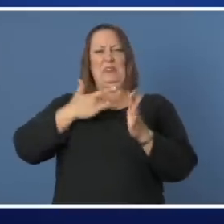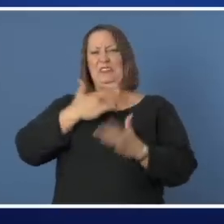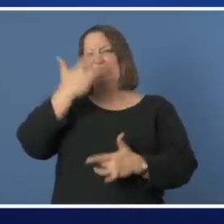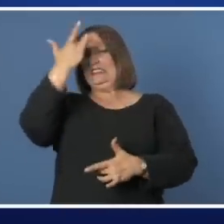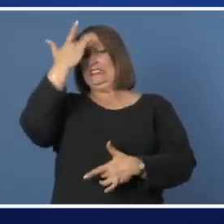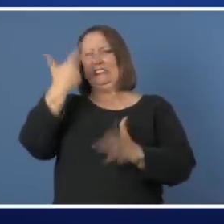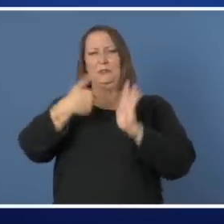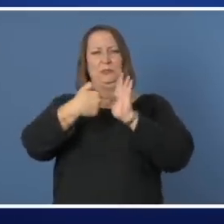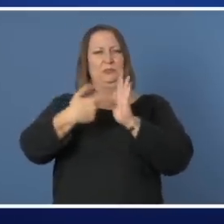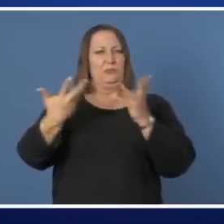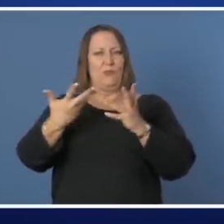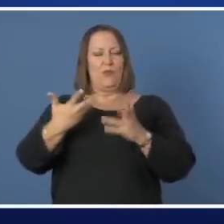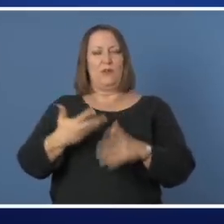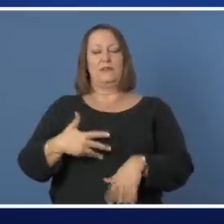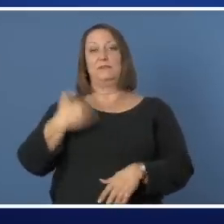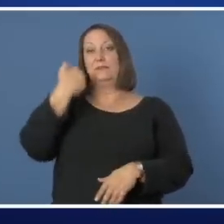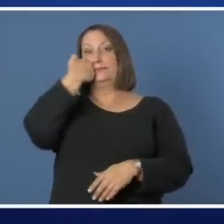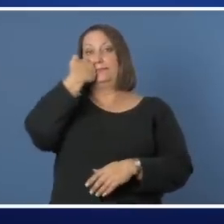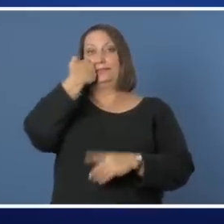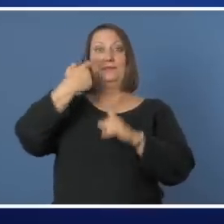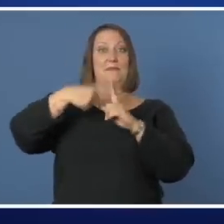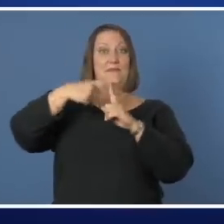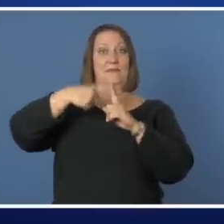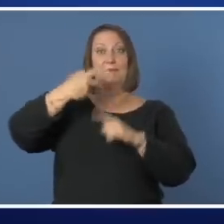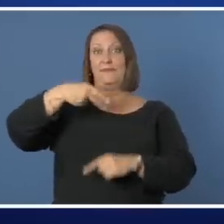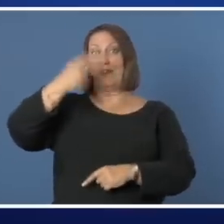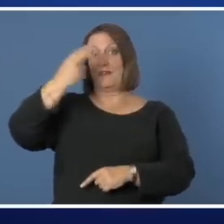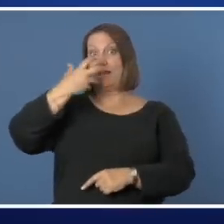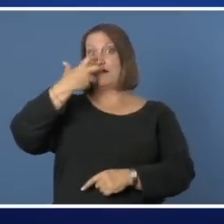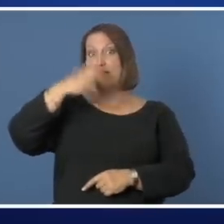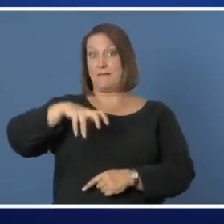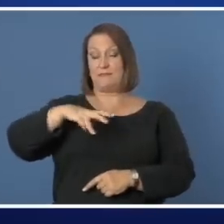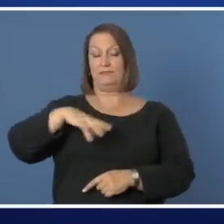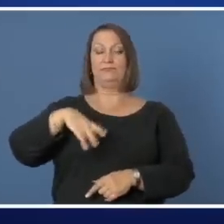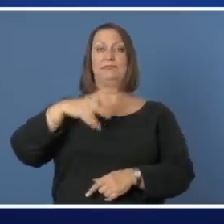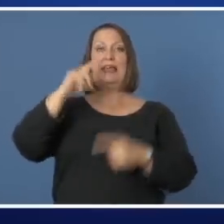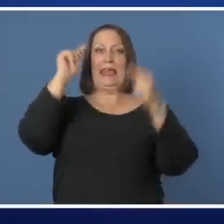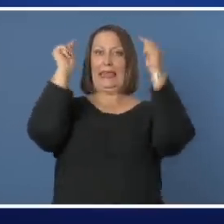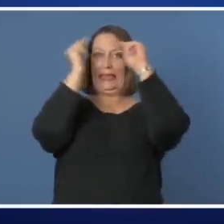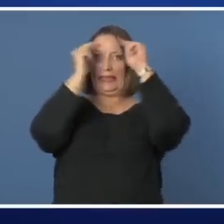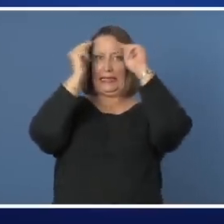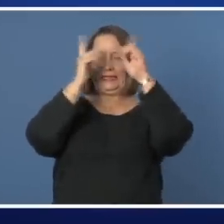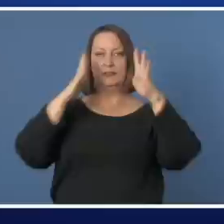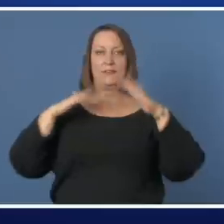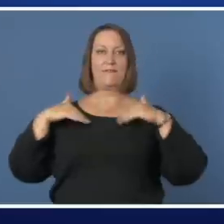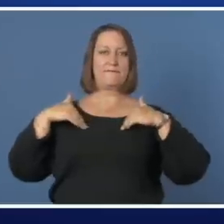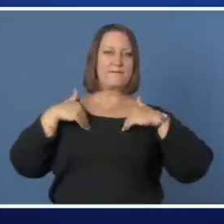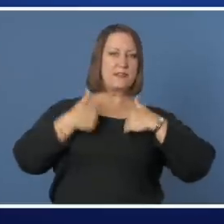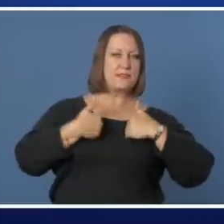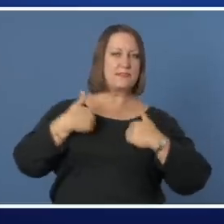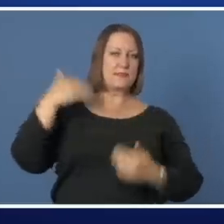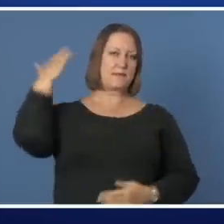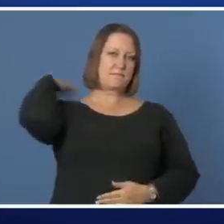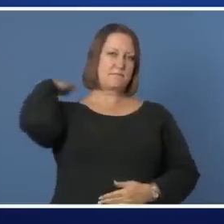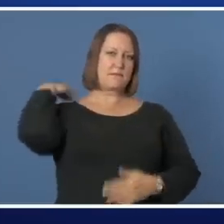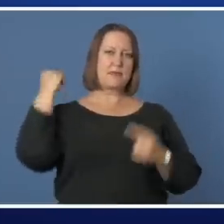high fever fatigue severe headache